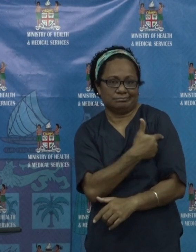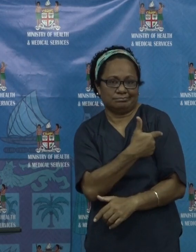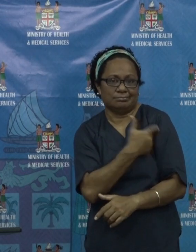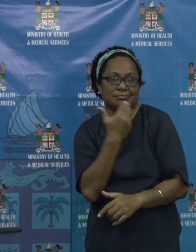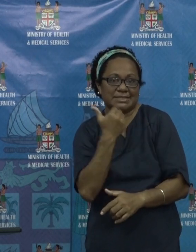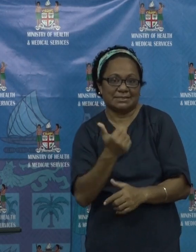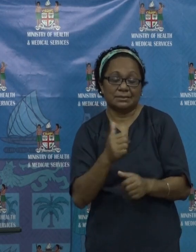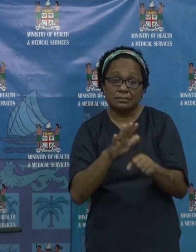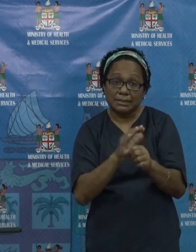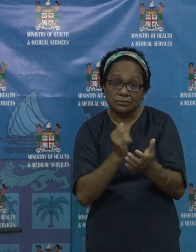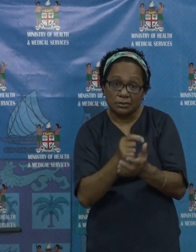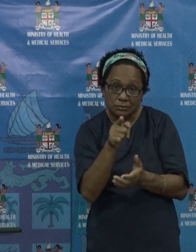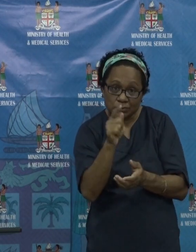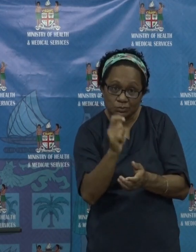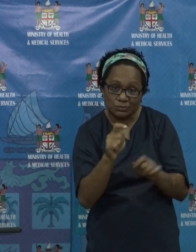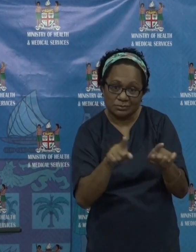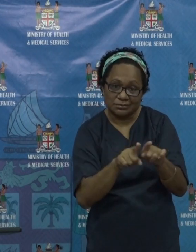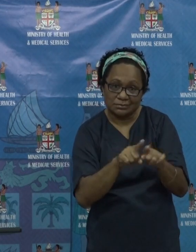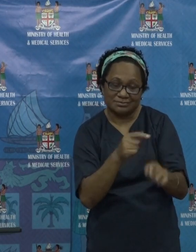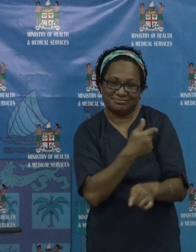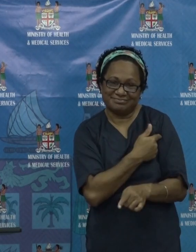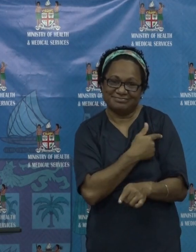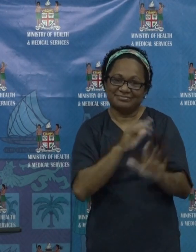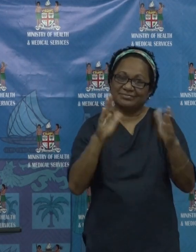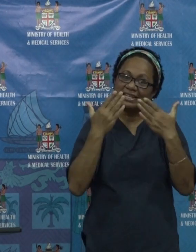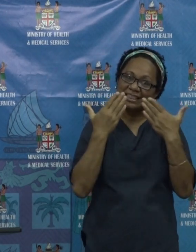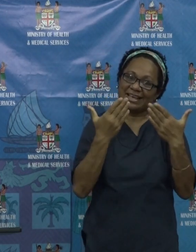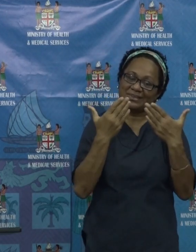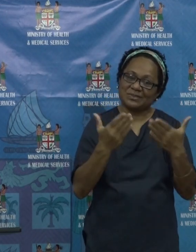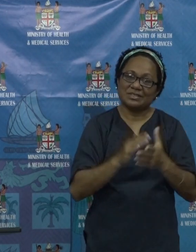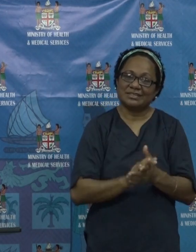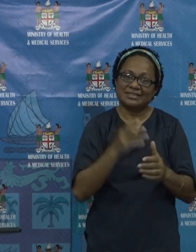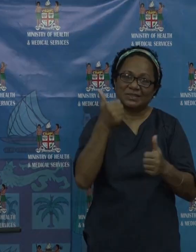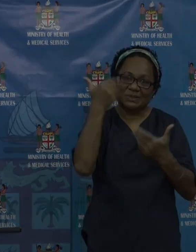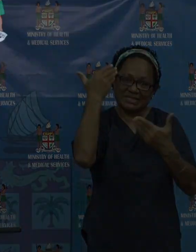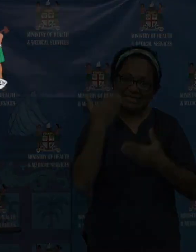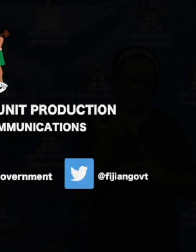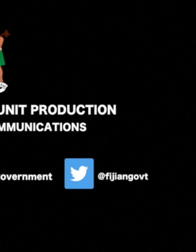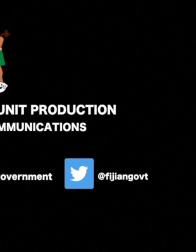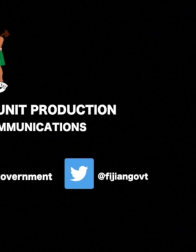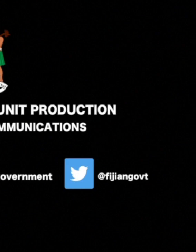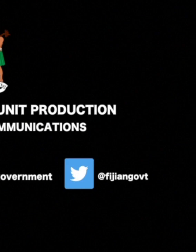also make sure you are vaccinated. Unawalebu and good evening.